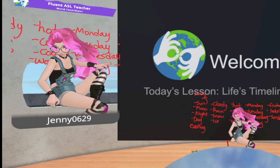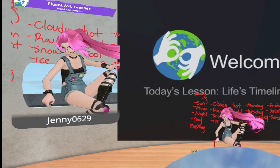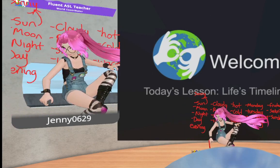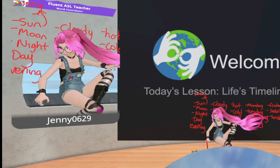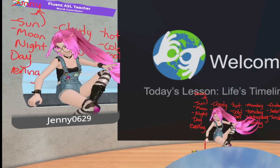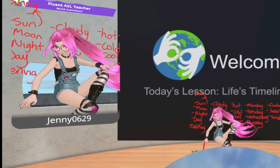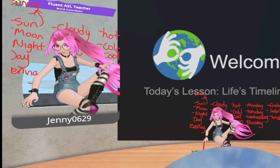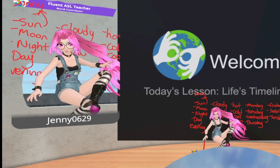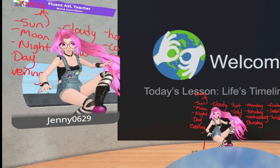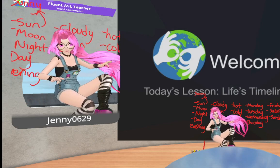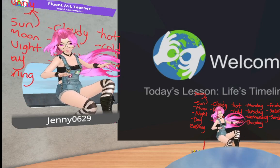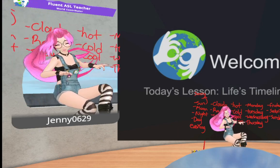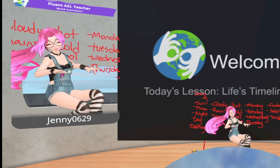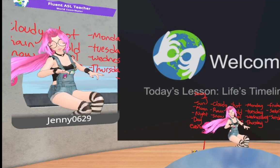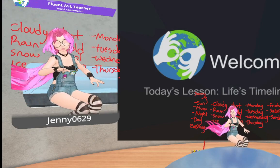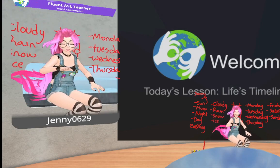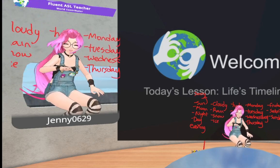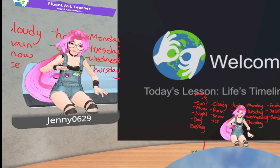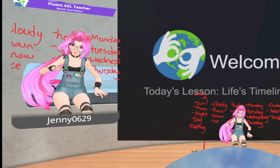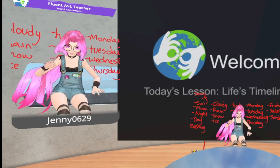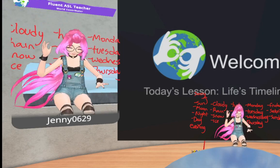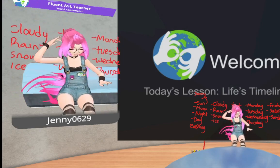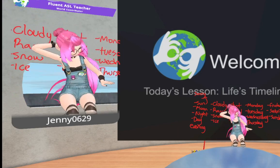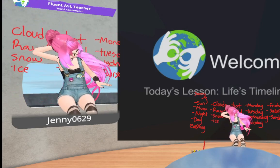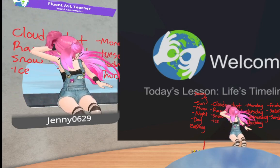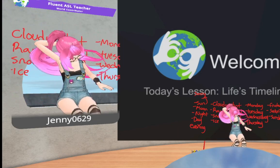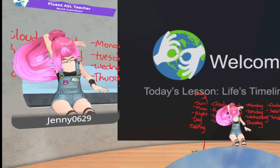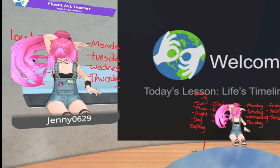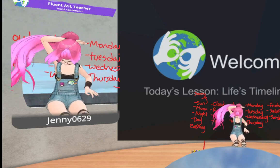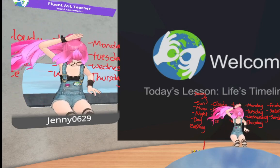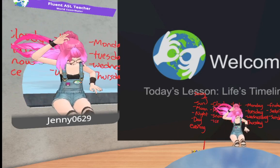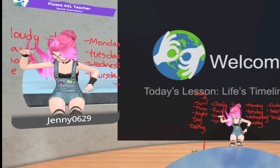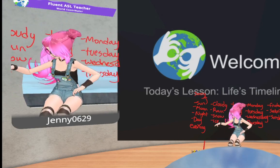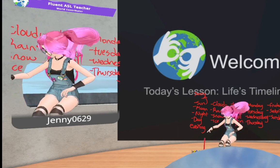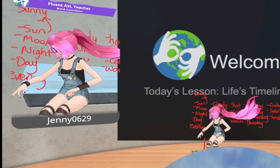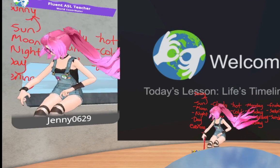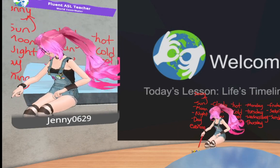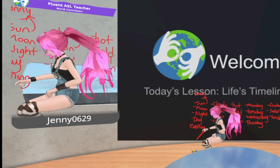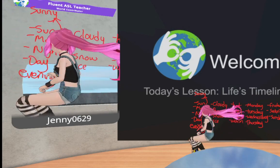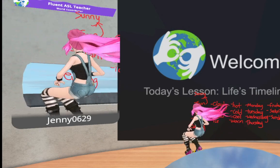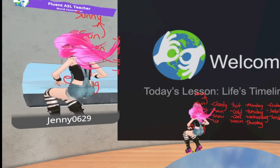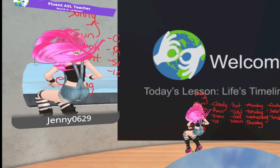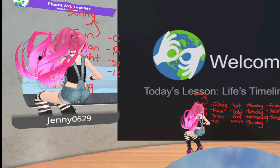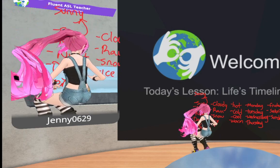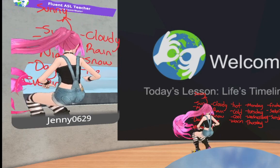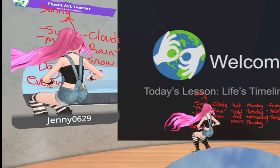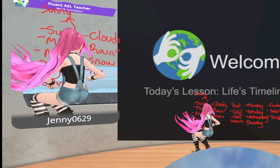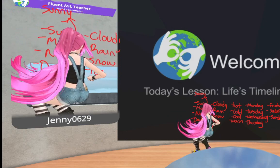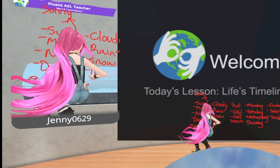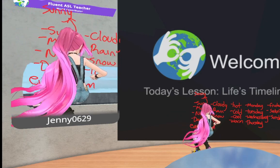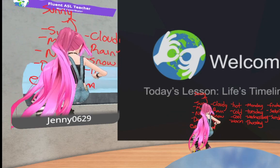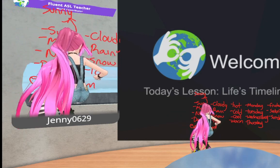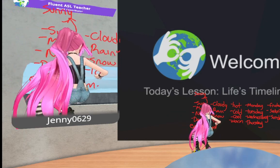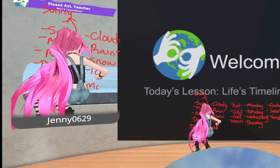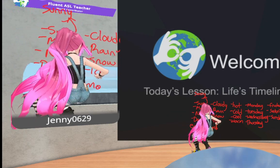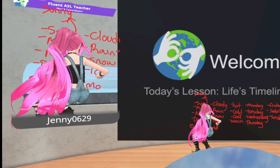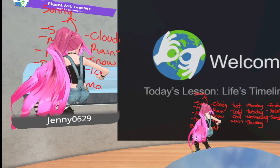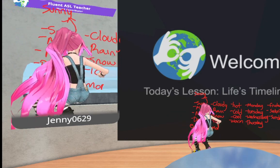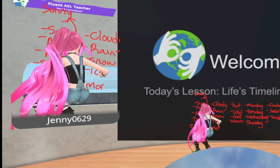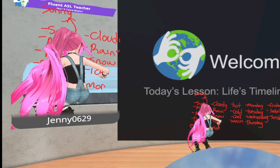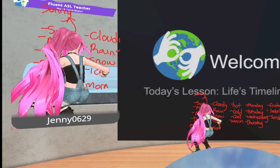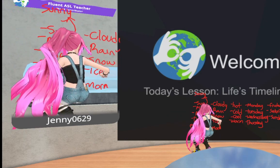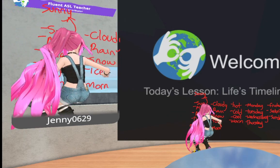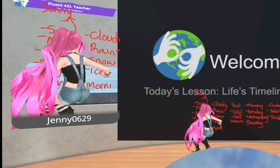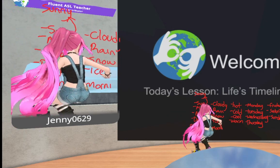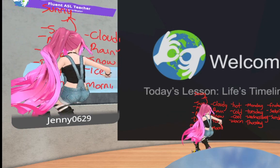So dusk, I've seen people use that interchangeably with evening and morning. I should add morning. I know what I'm doing,